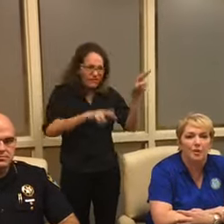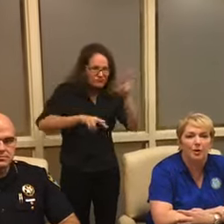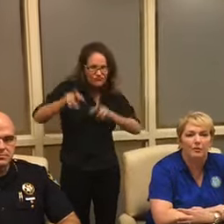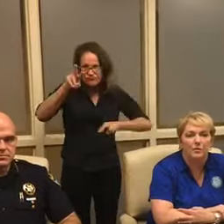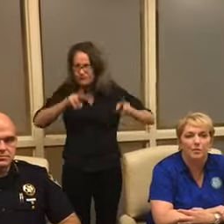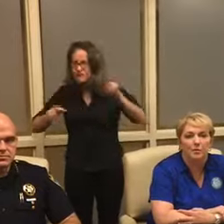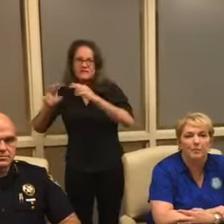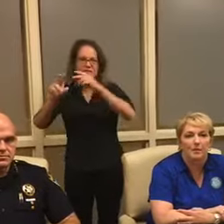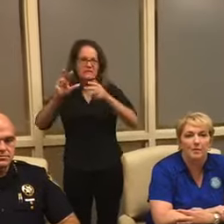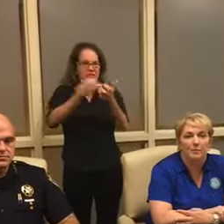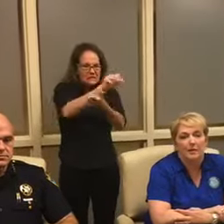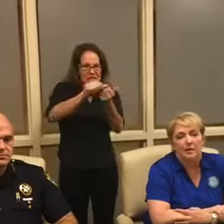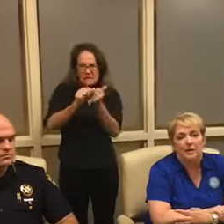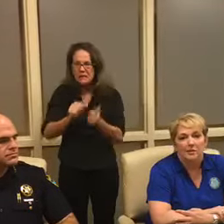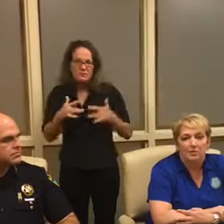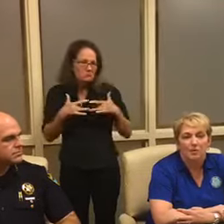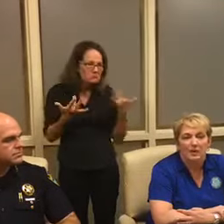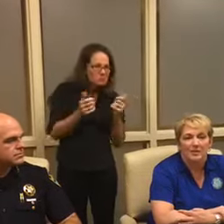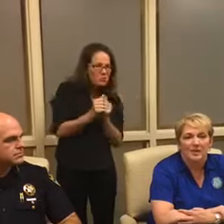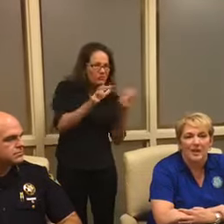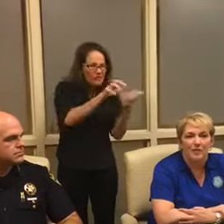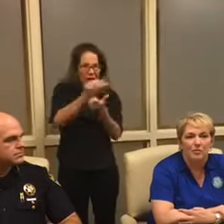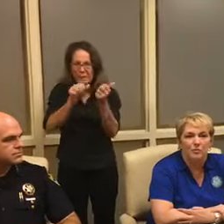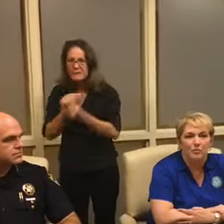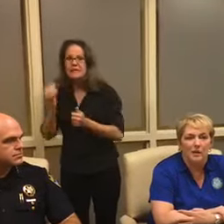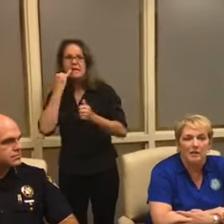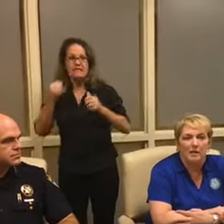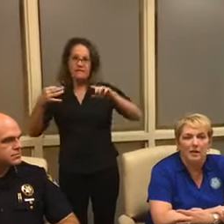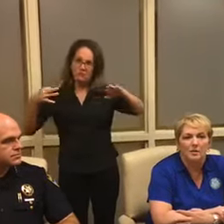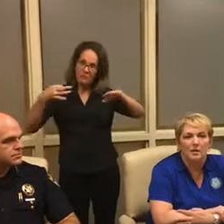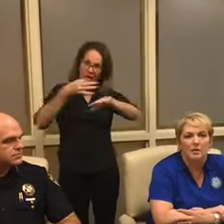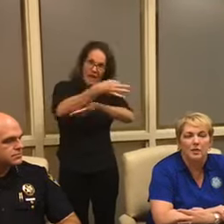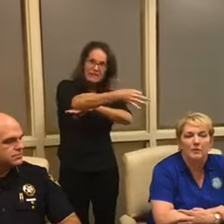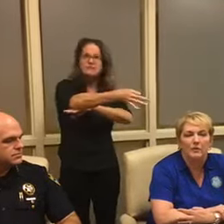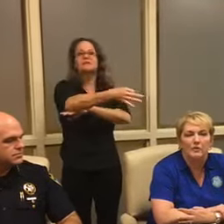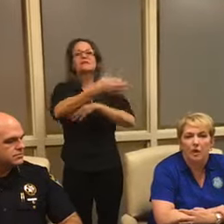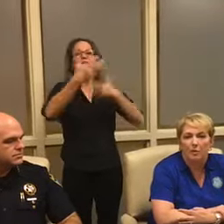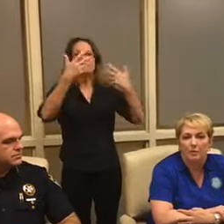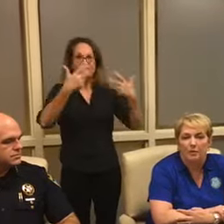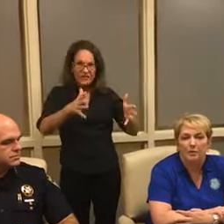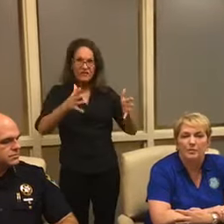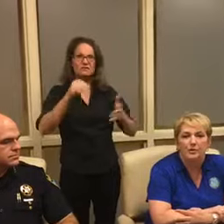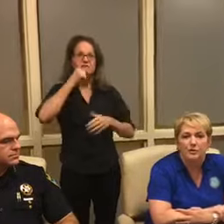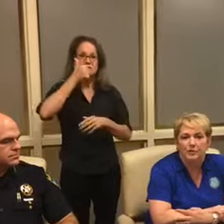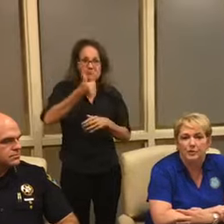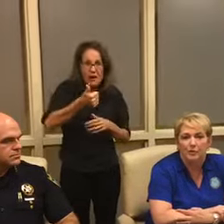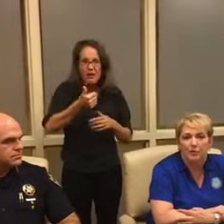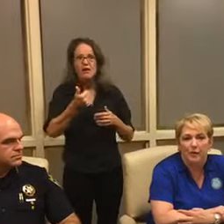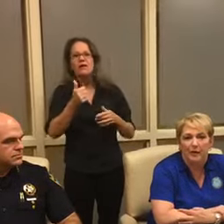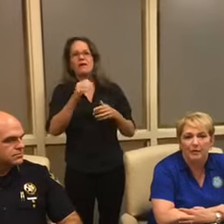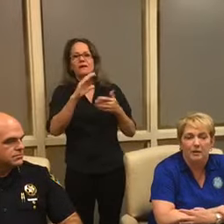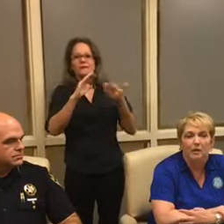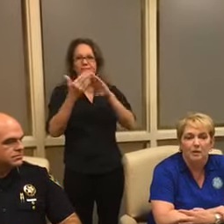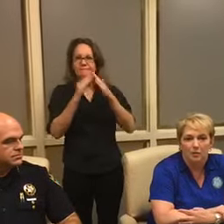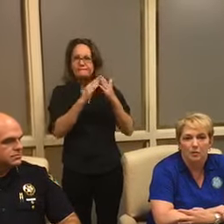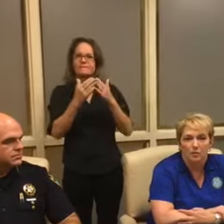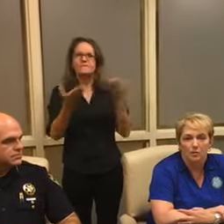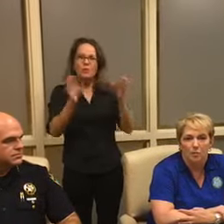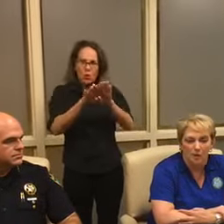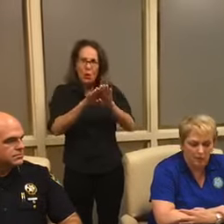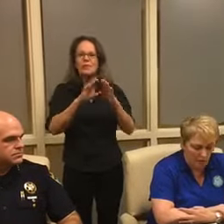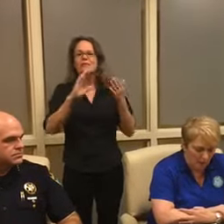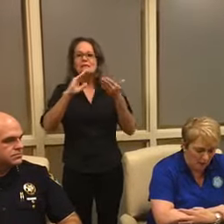day tomorrow if the storm gets through us today and through the night tonight. So city hall will be closed, city services will remain